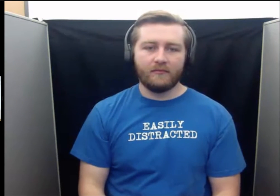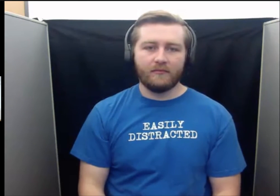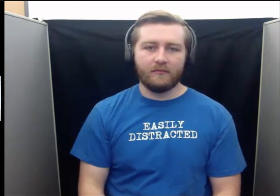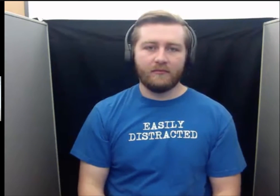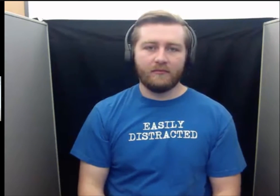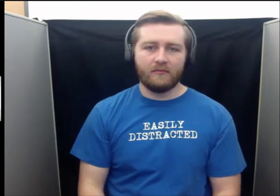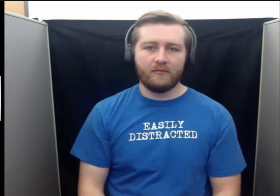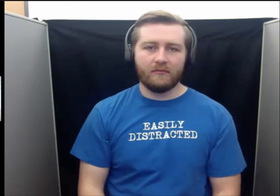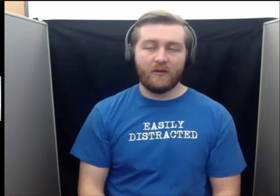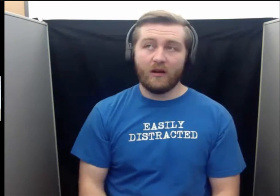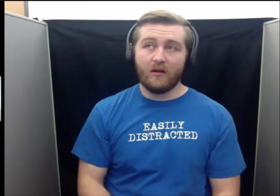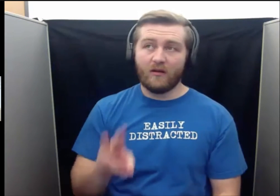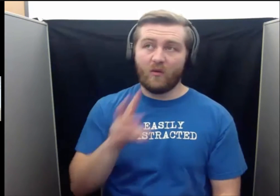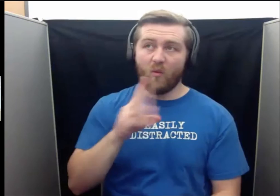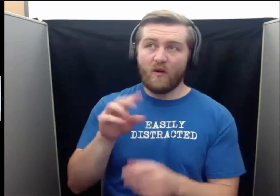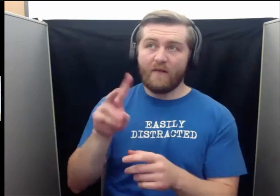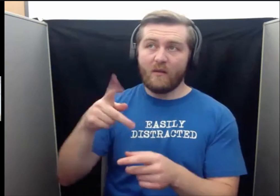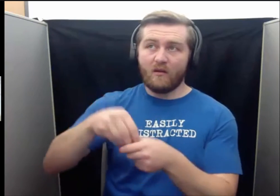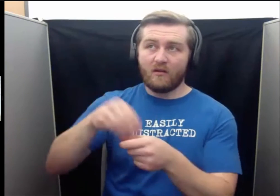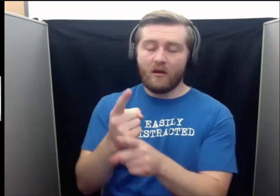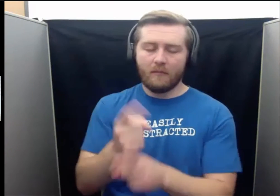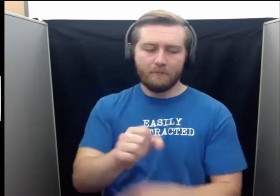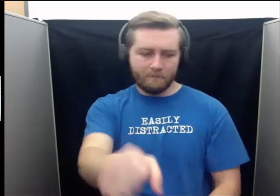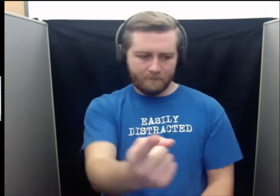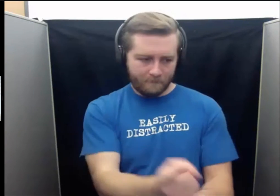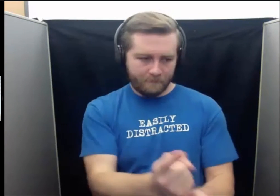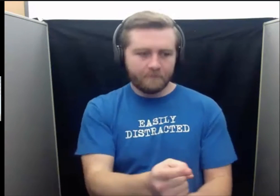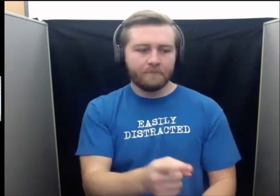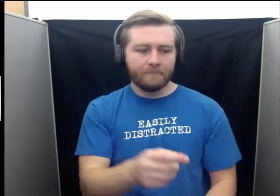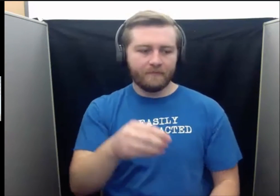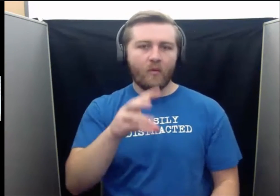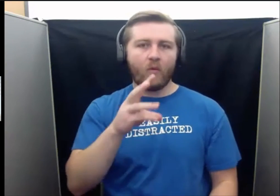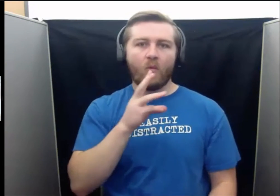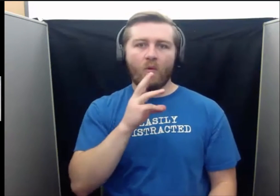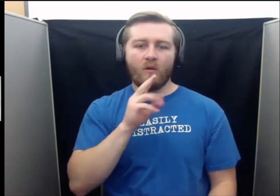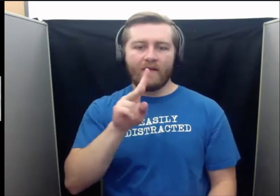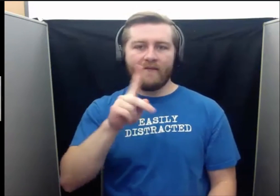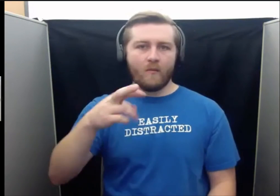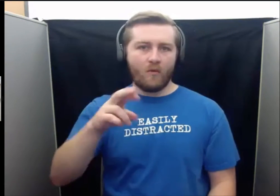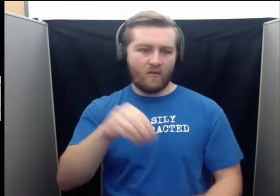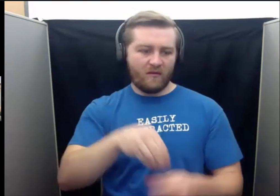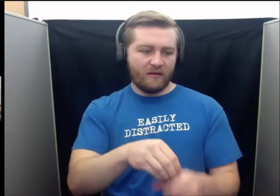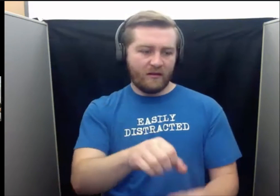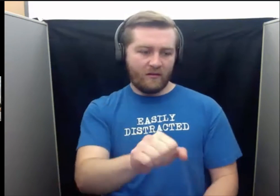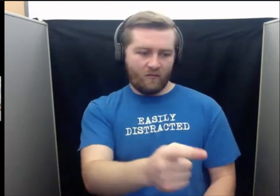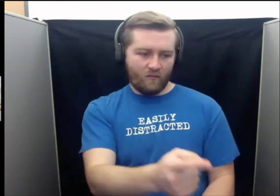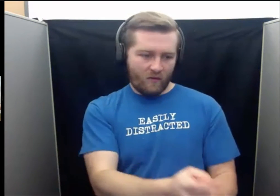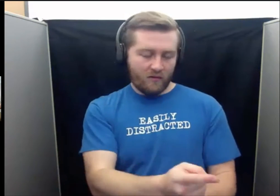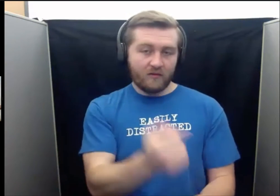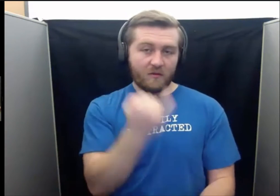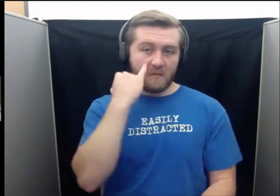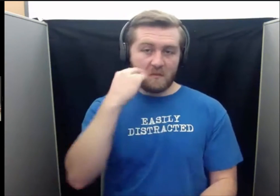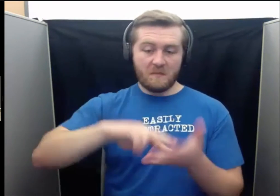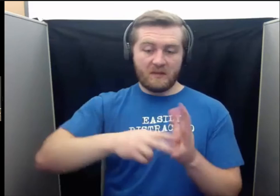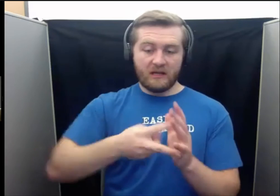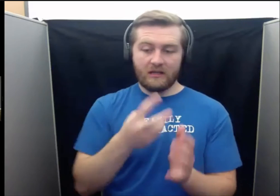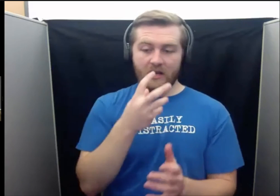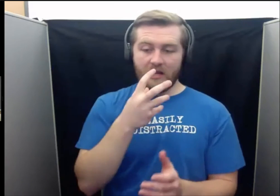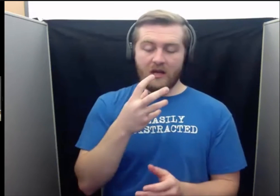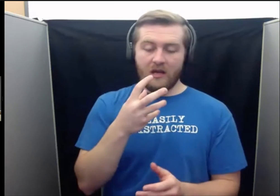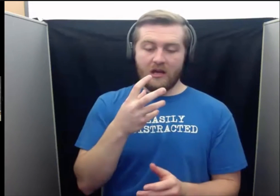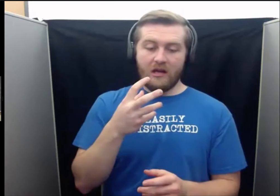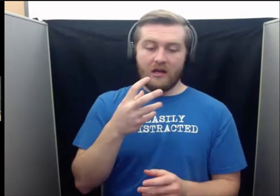Oh, water vapor. Water vapor. Right. The warmer the air, the more space it has to store water